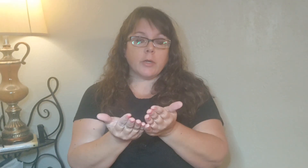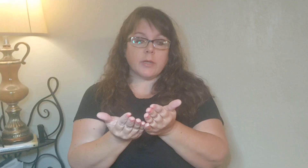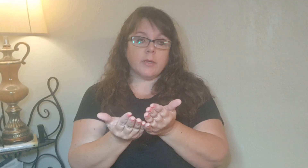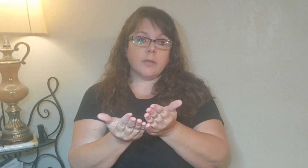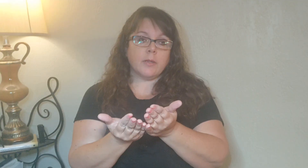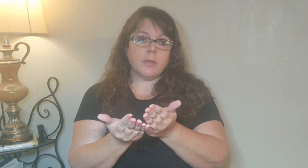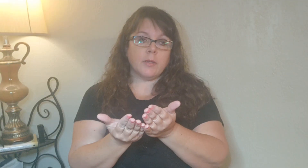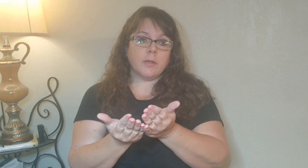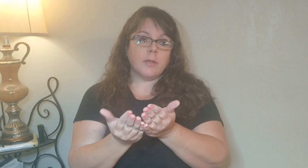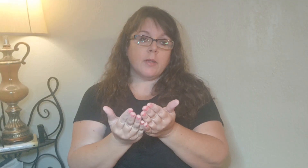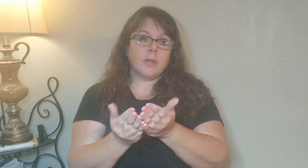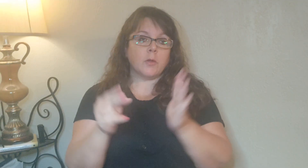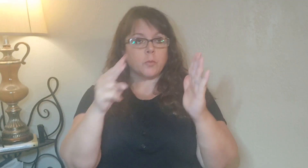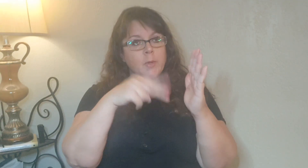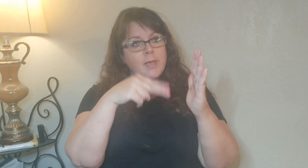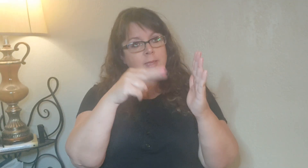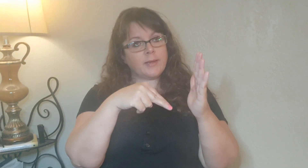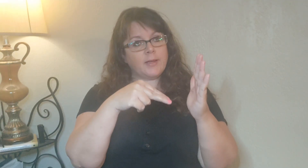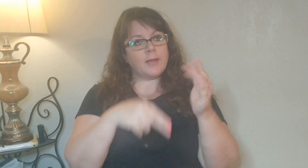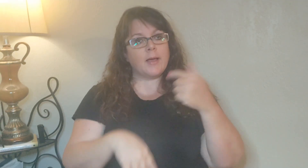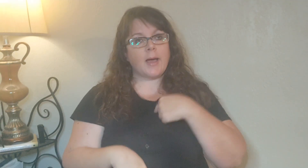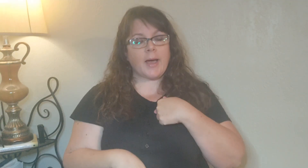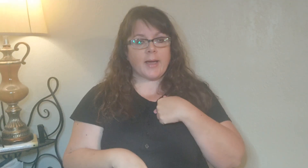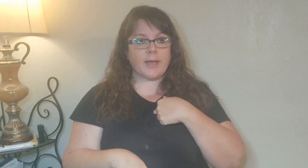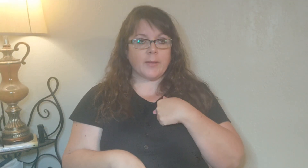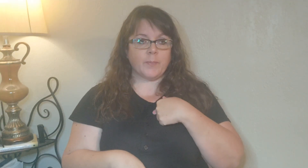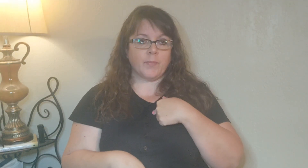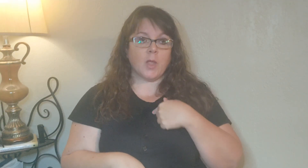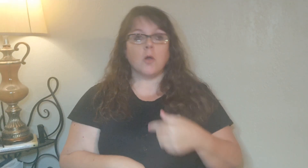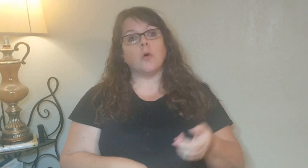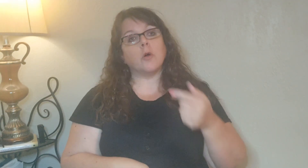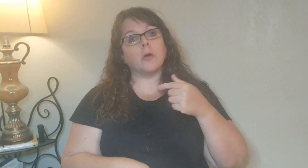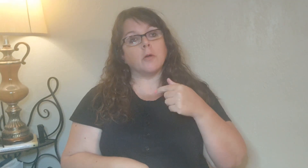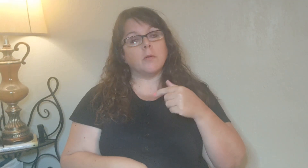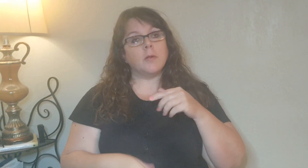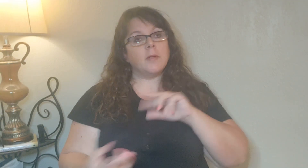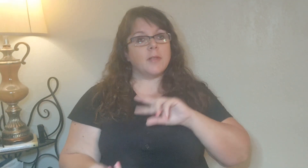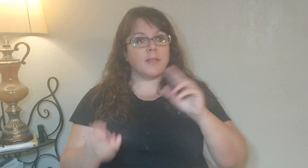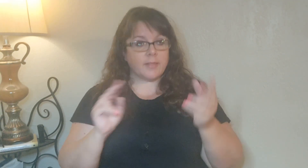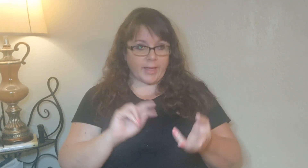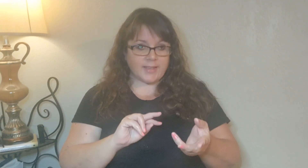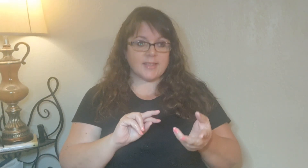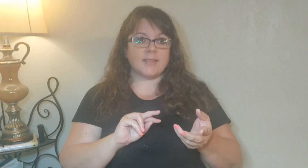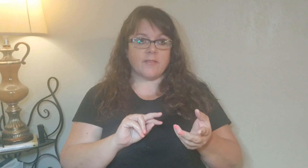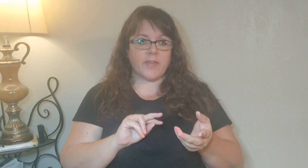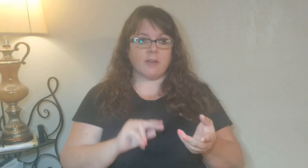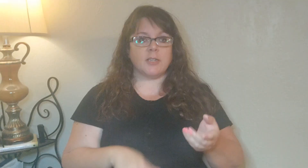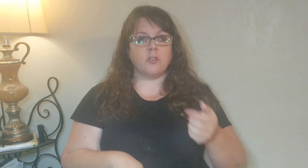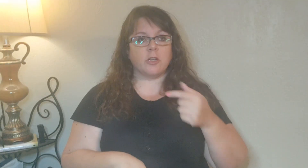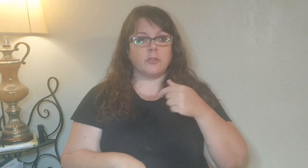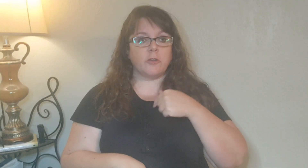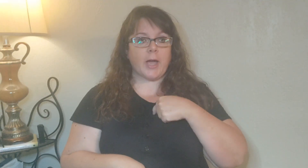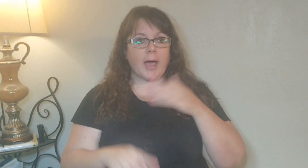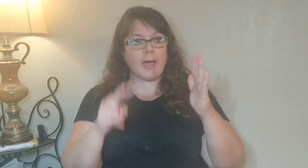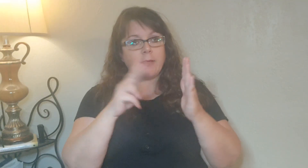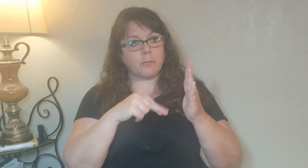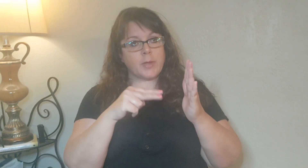book, read, I. Or, like it says, it varies. You could do I